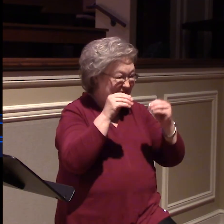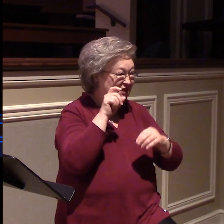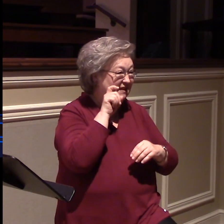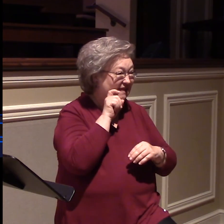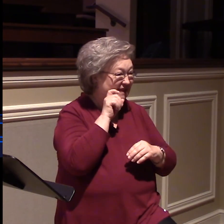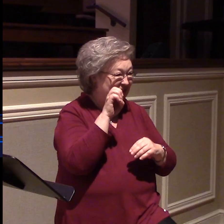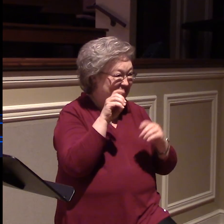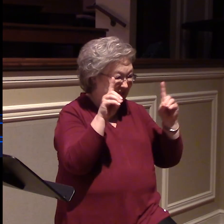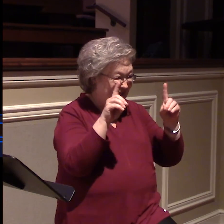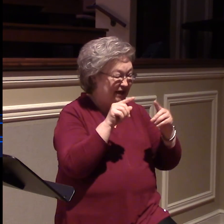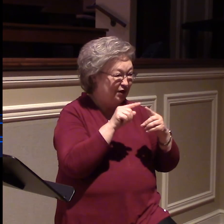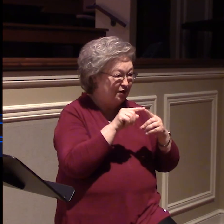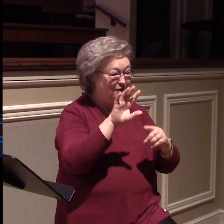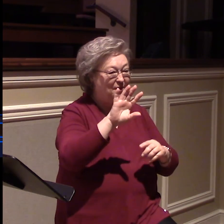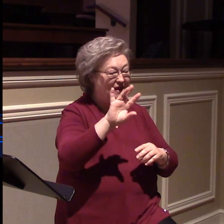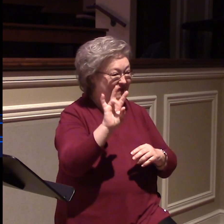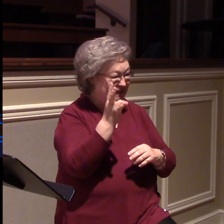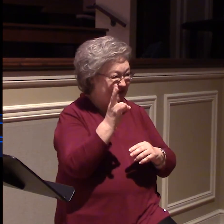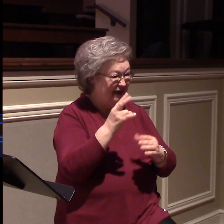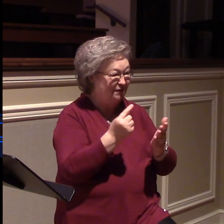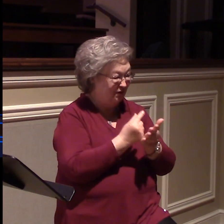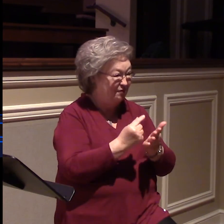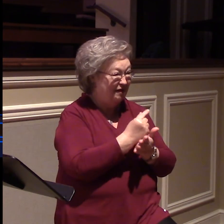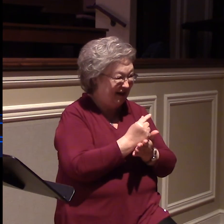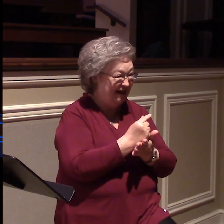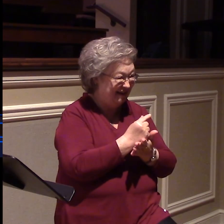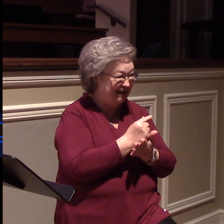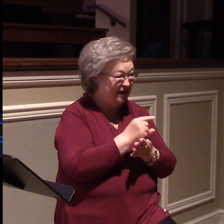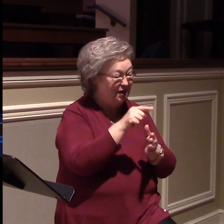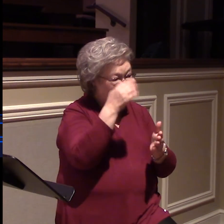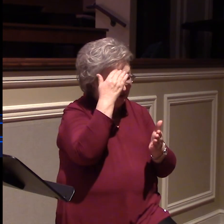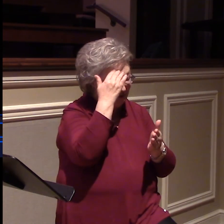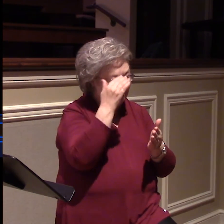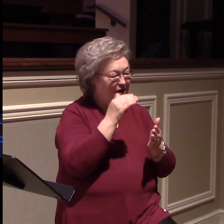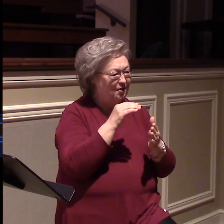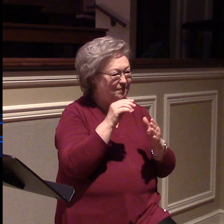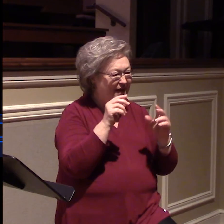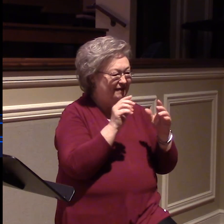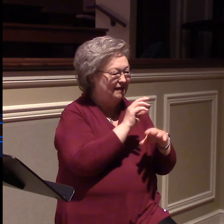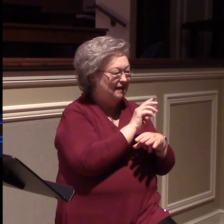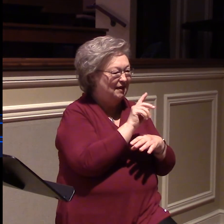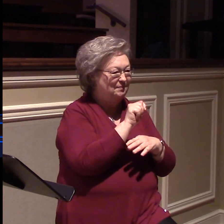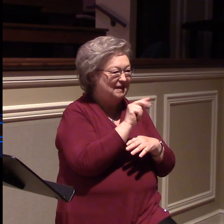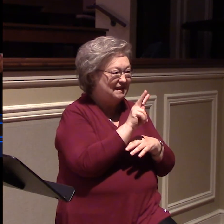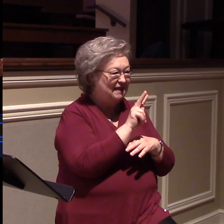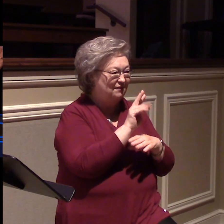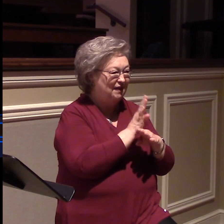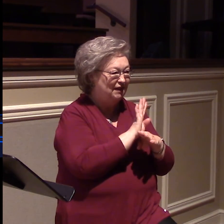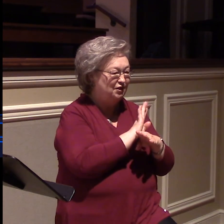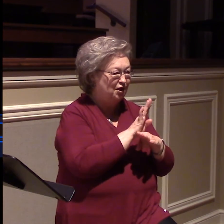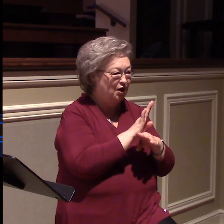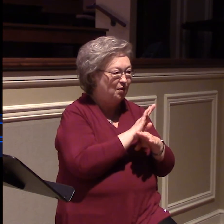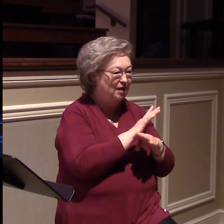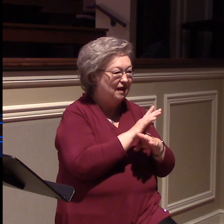familiar? I'm not going to ask if you watch this show. I'm just going to ask you if you're familiar with the show, The Bachelor or The Bachelorette. Are you familiar with it? It's okay. I'm not